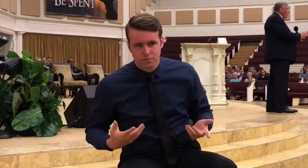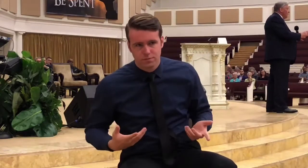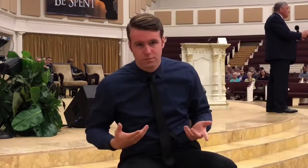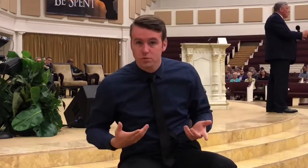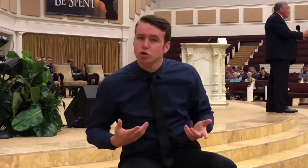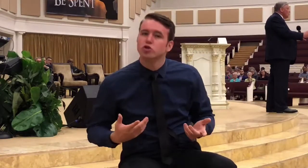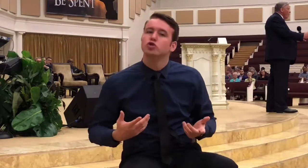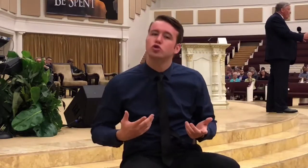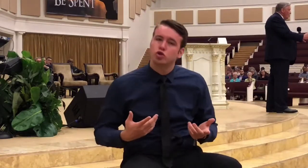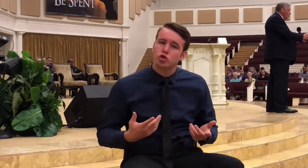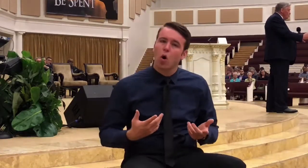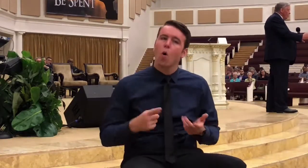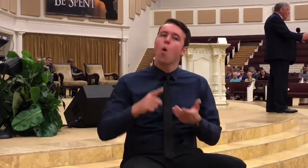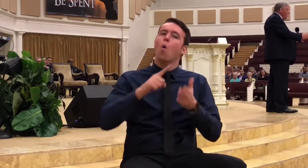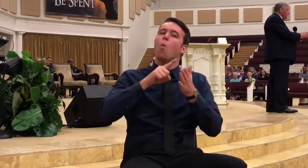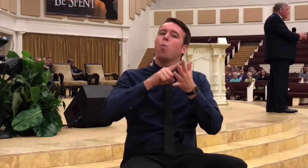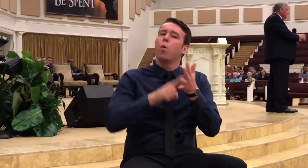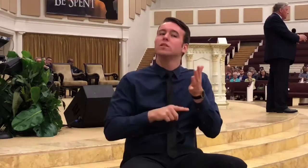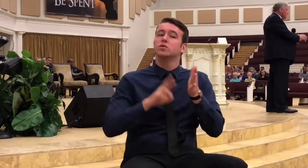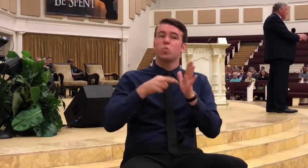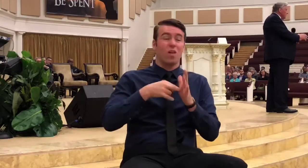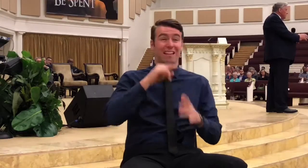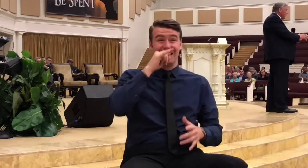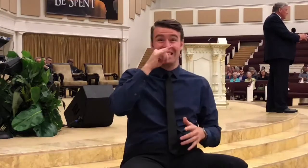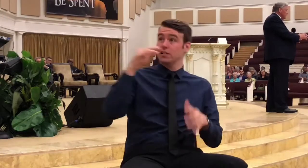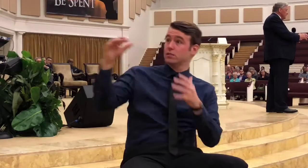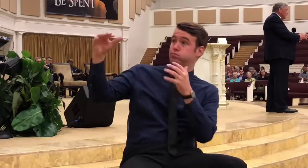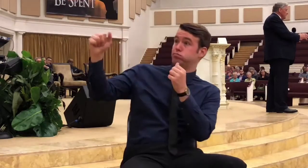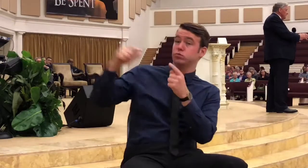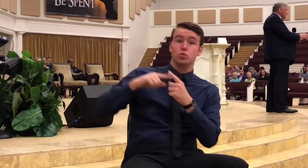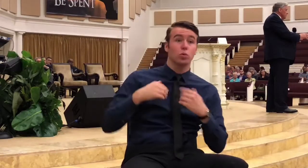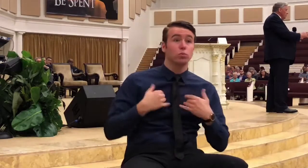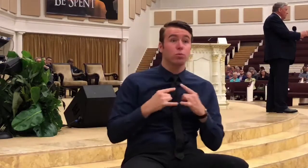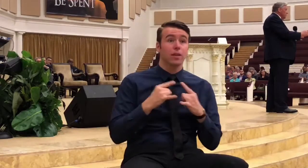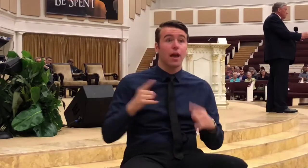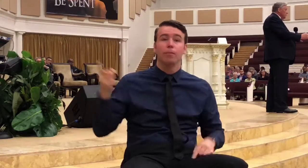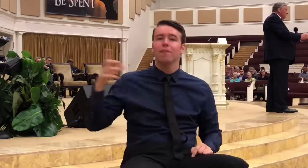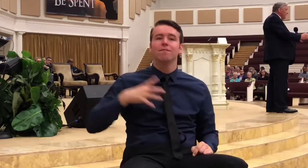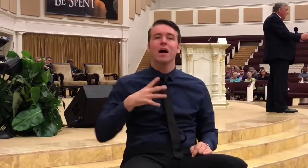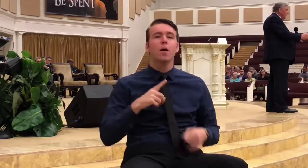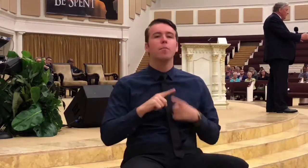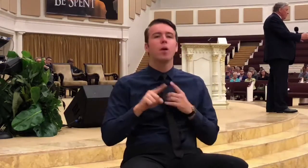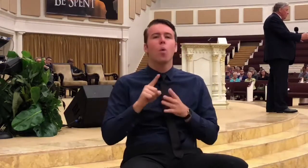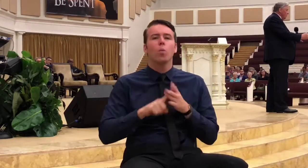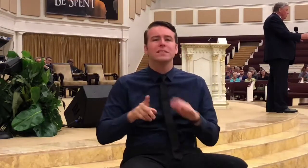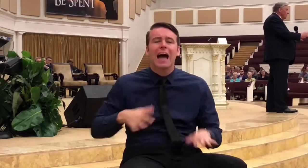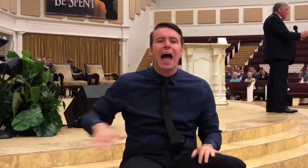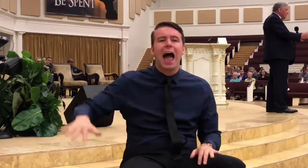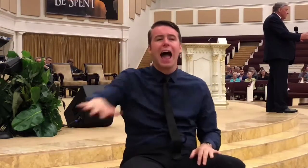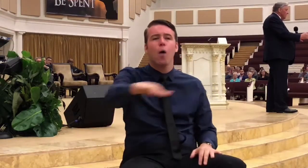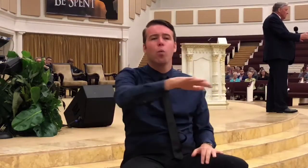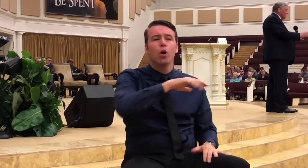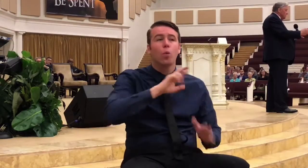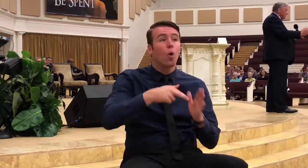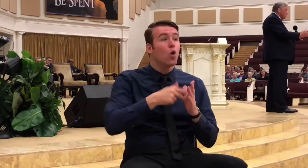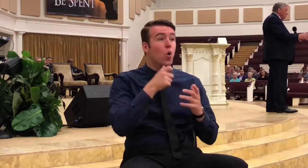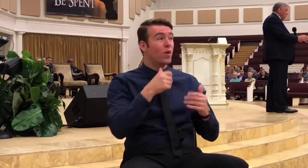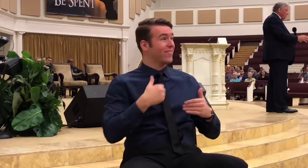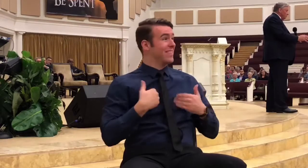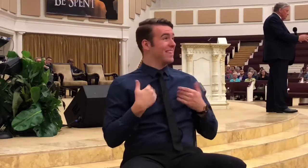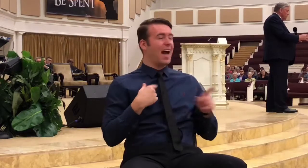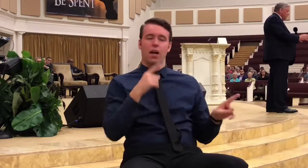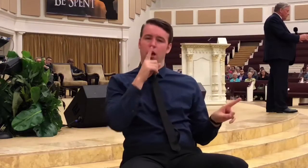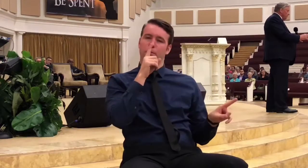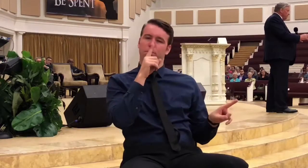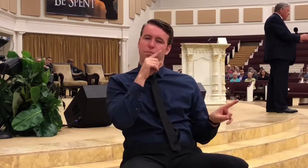So what is the role? All the kids are at youth camp tonight. So what is you and our role? And you that are young, let's pretend you're a